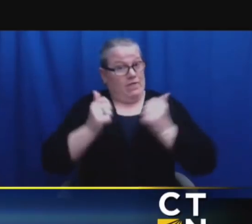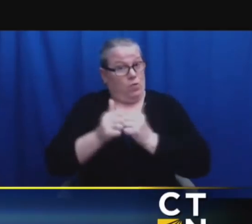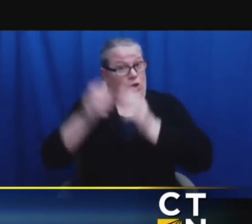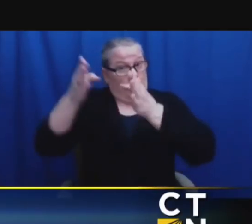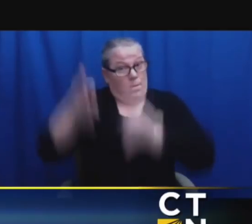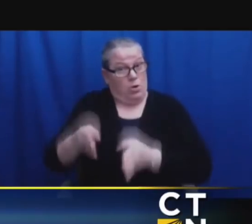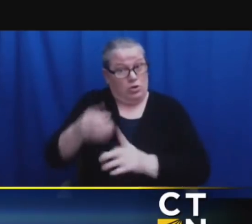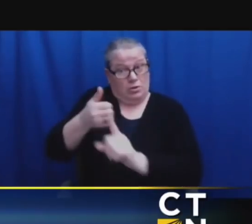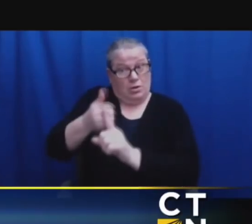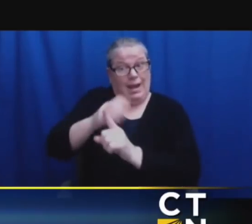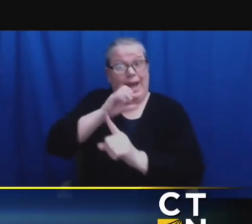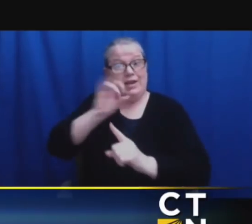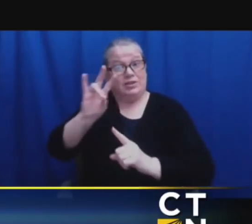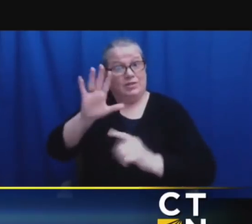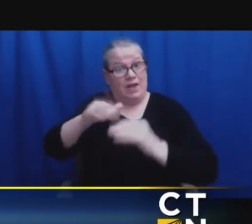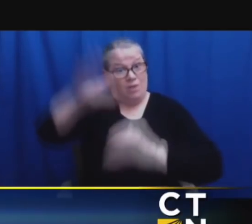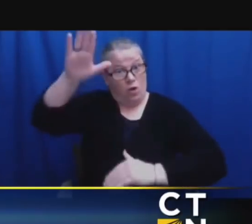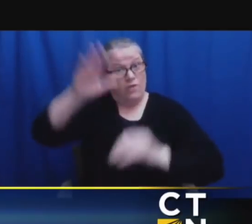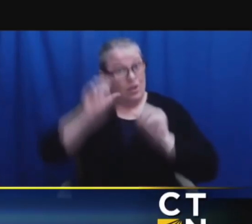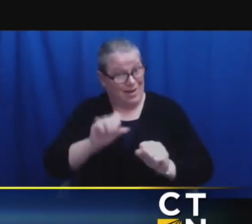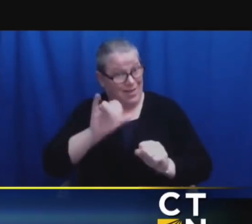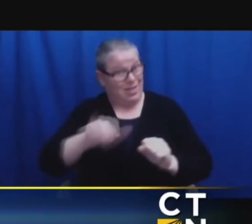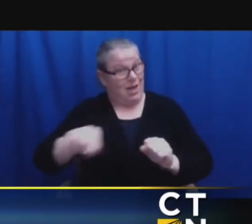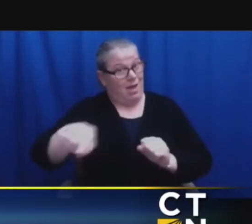75 be allowed to get the vaccine sooner?